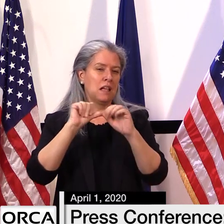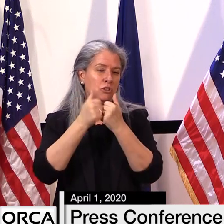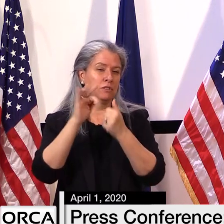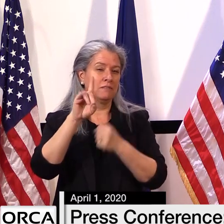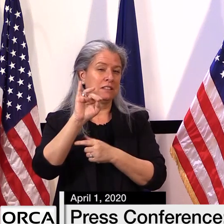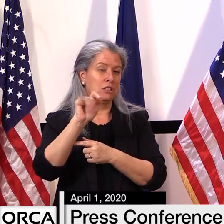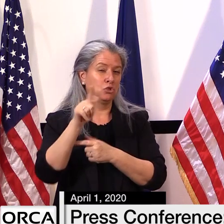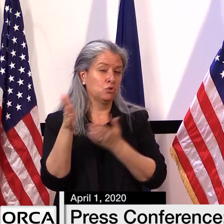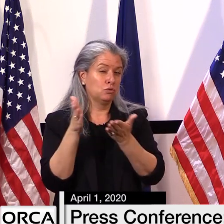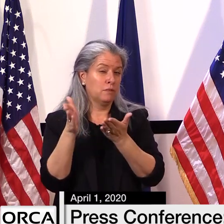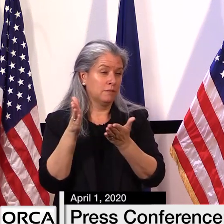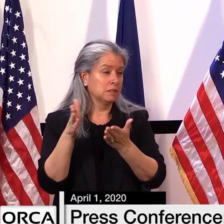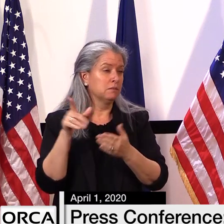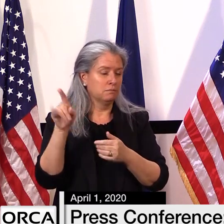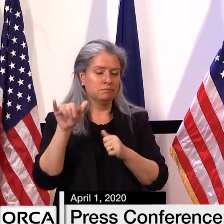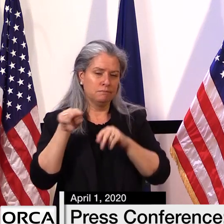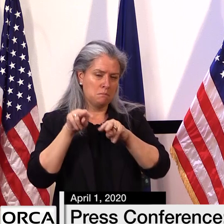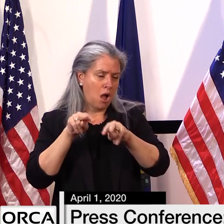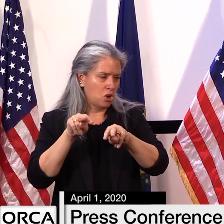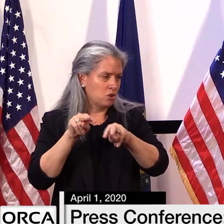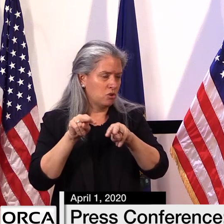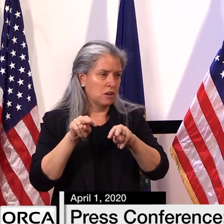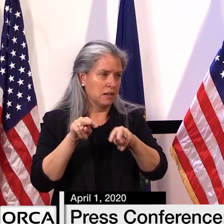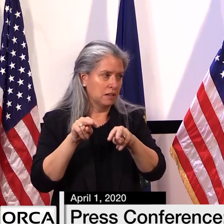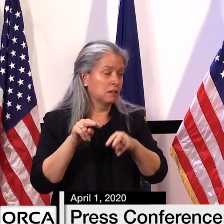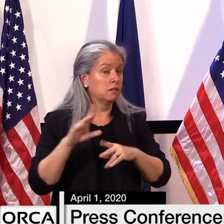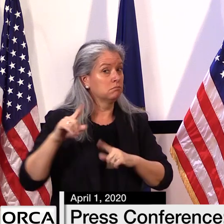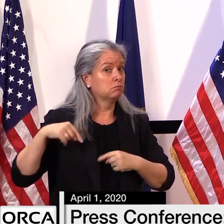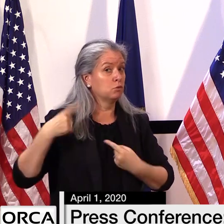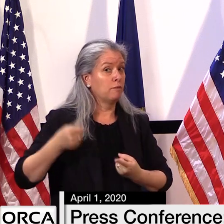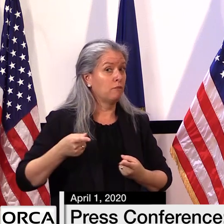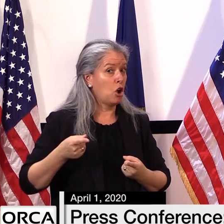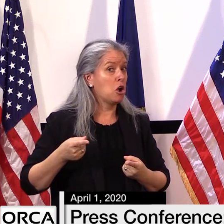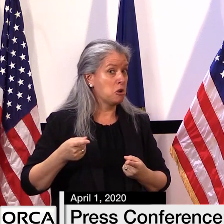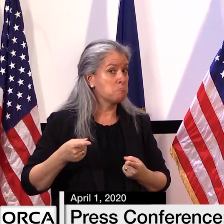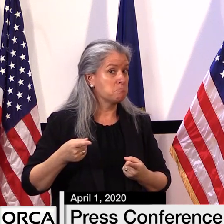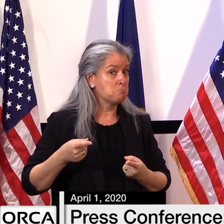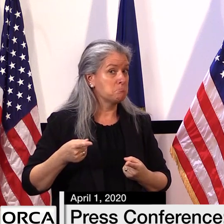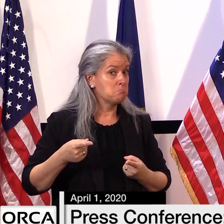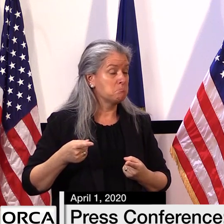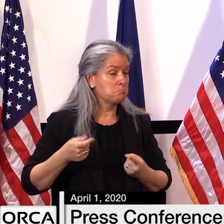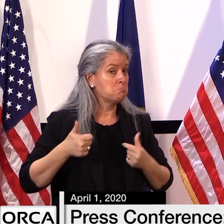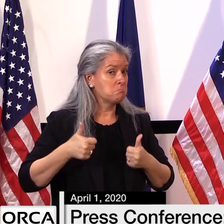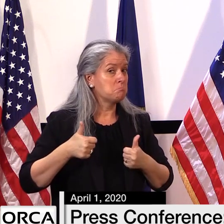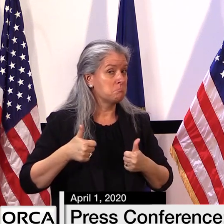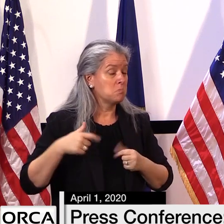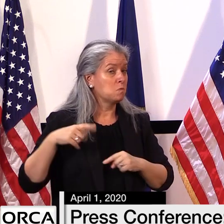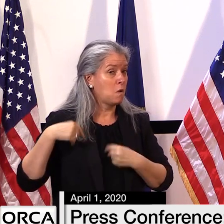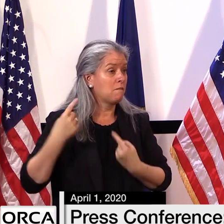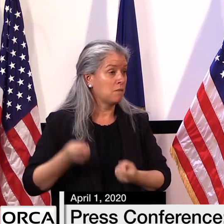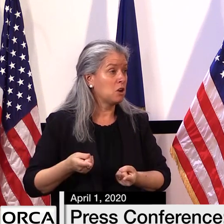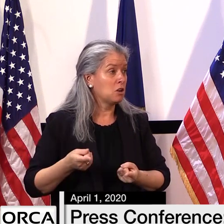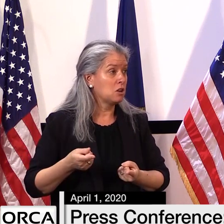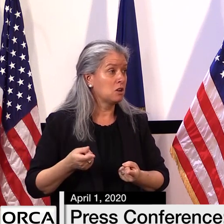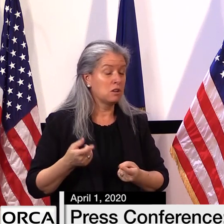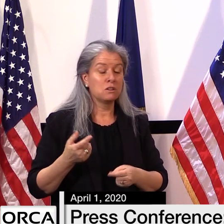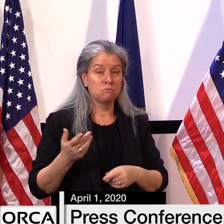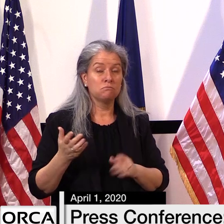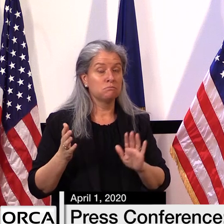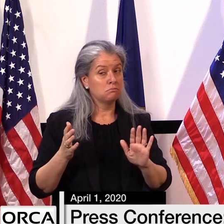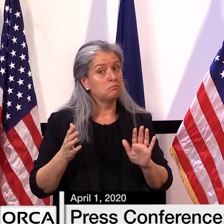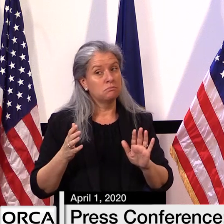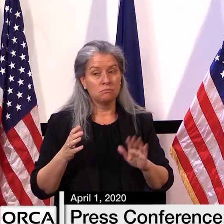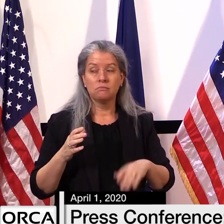Digital Services is also monitoring that. So far, so good. We're able to accomplish everything we need to,